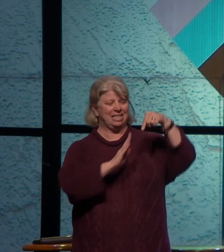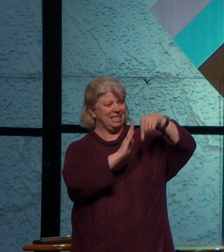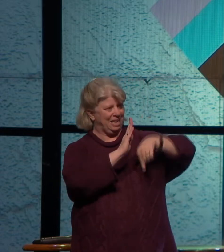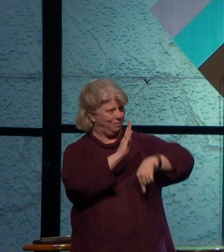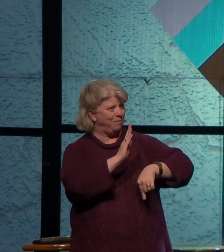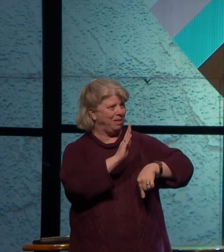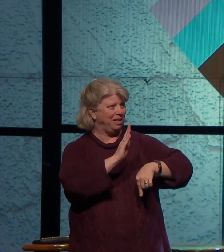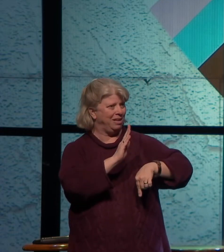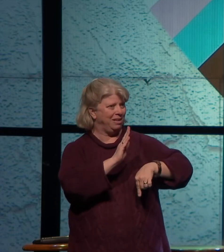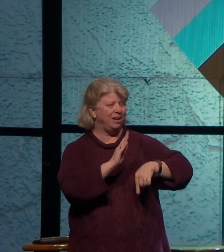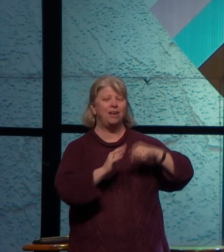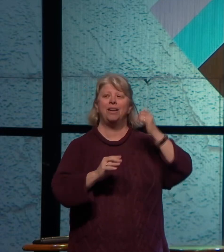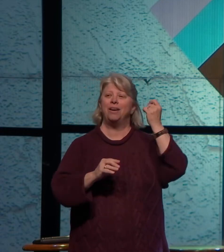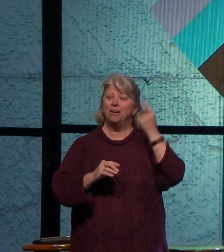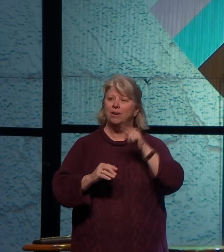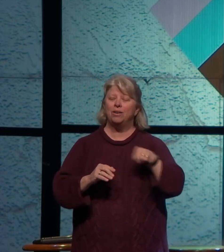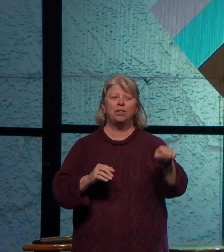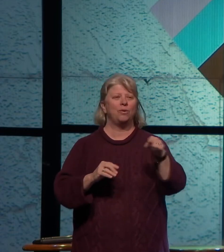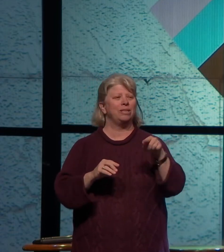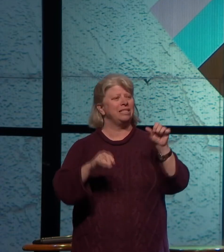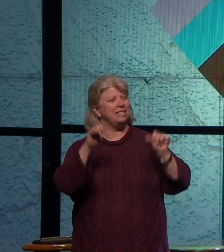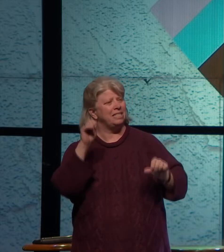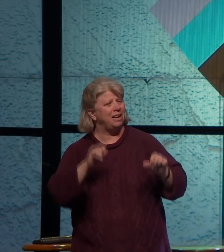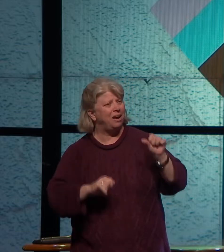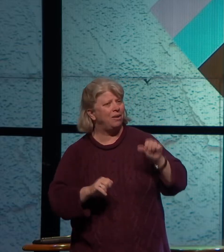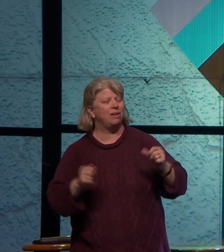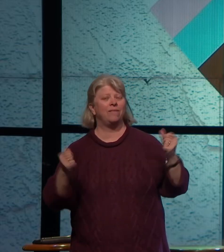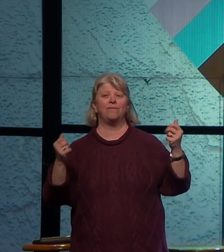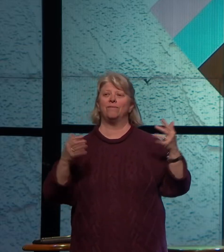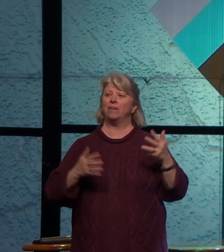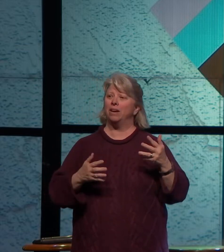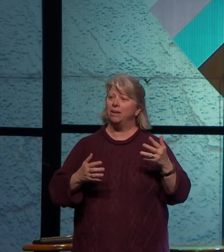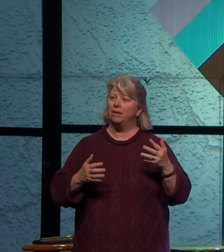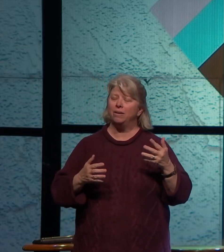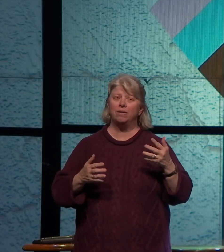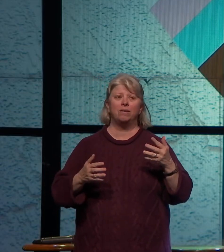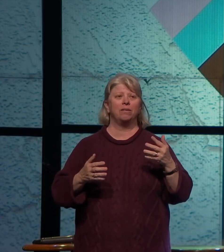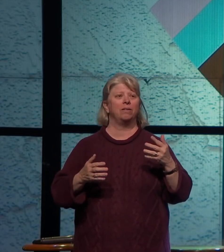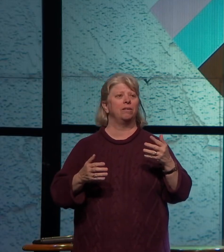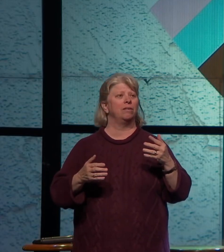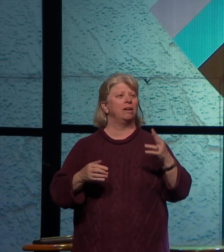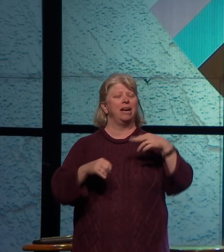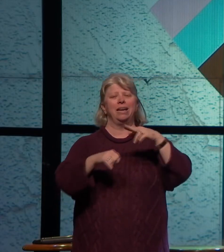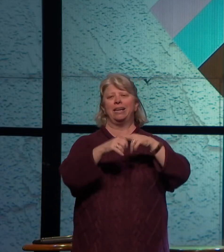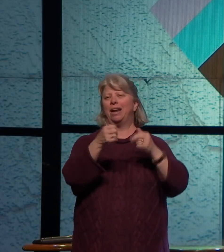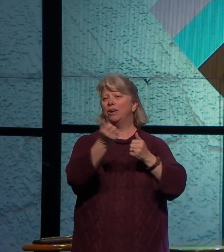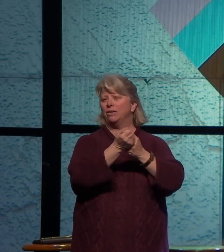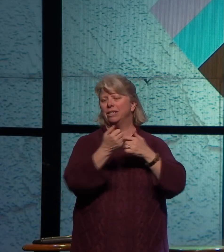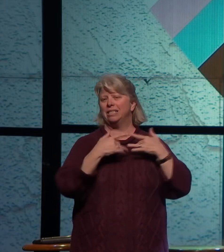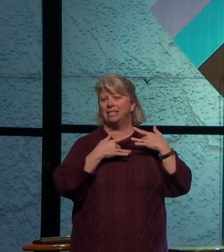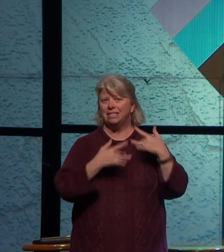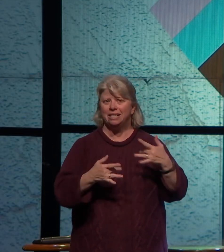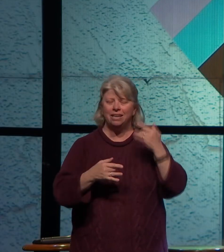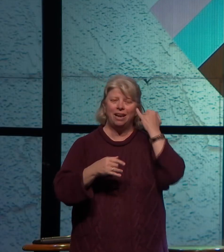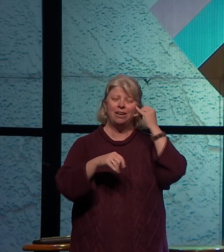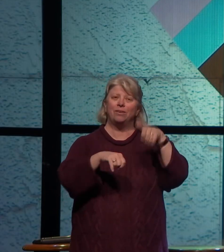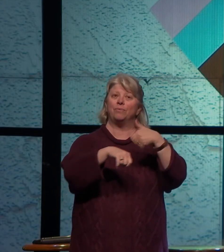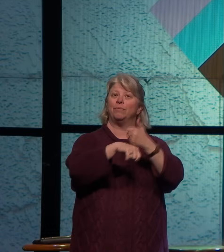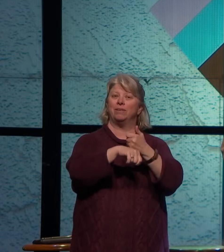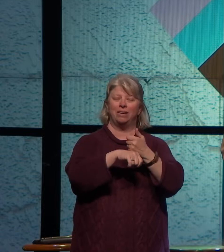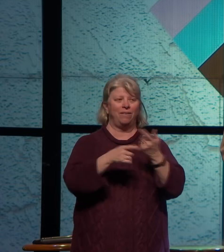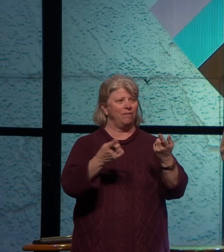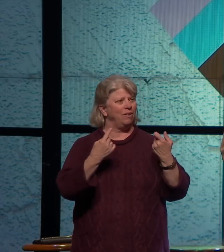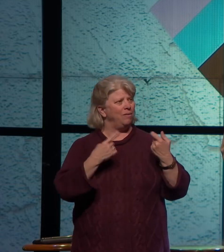deeply, to understand where those doubts and where those fears and where those nationalist tendencies and ideologies come